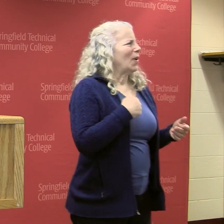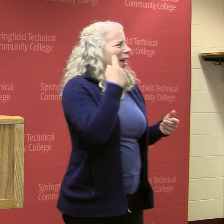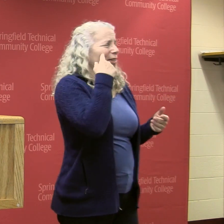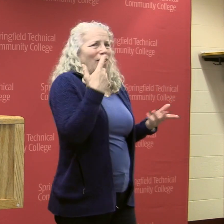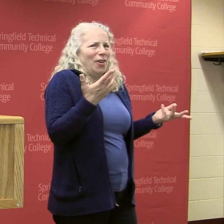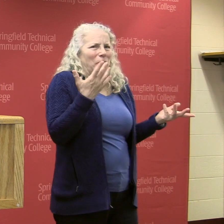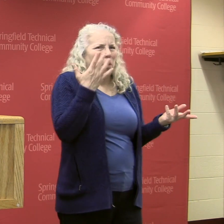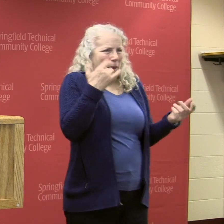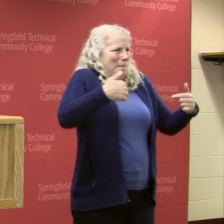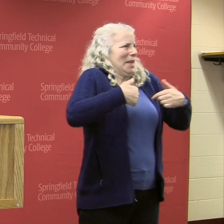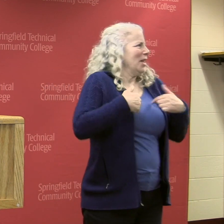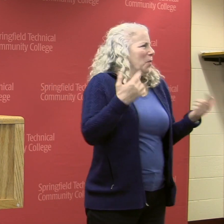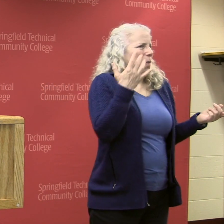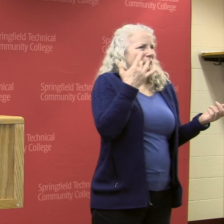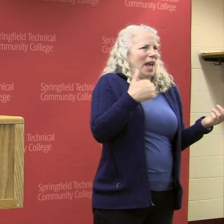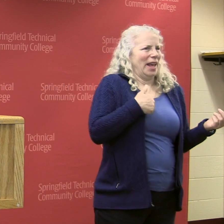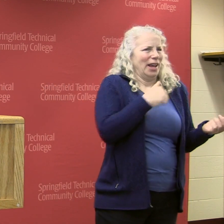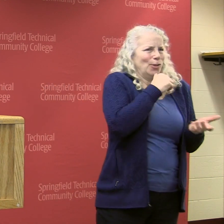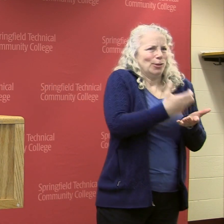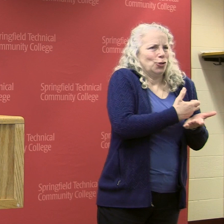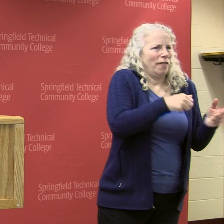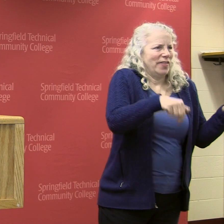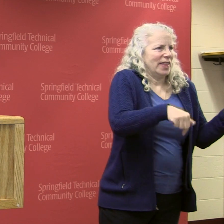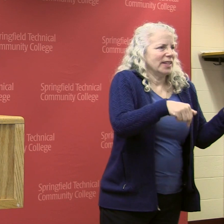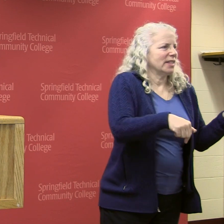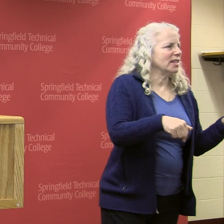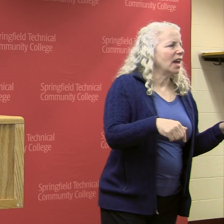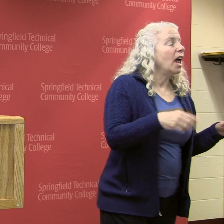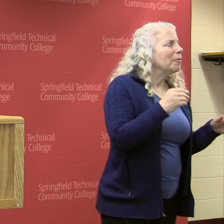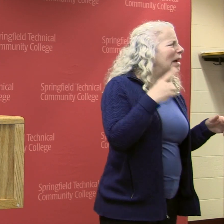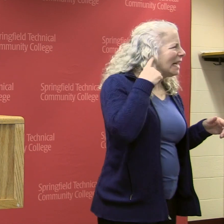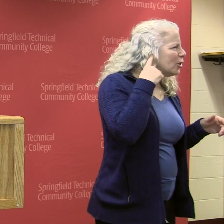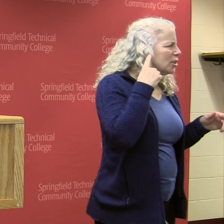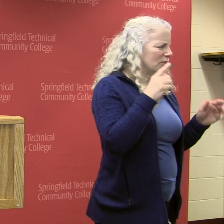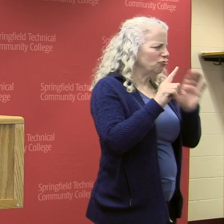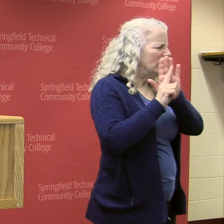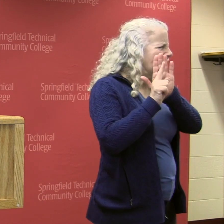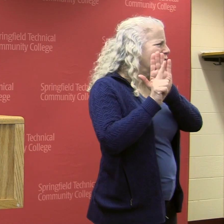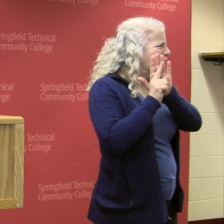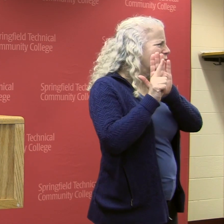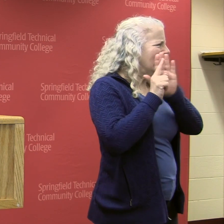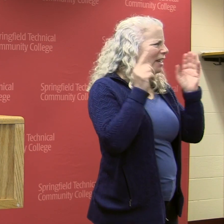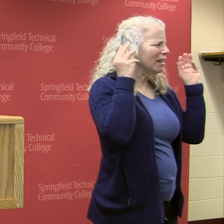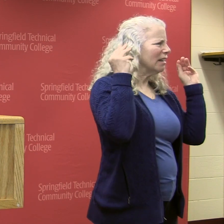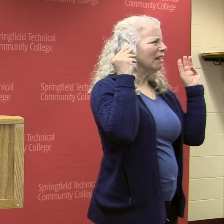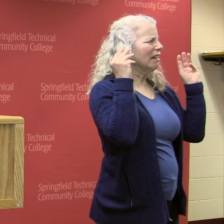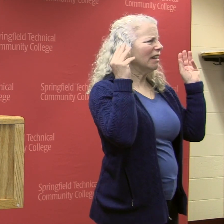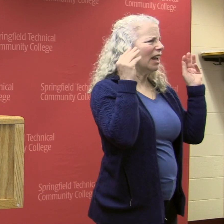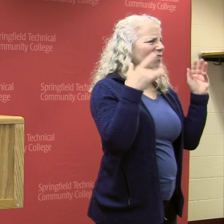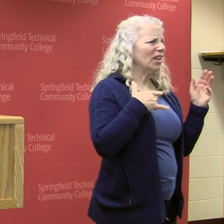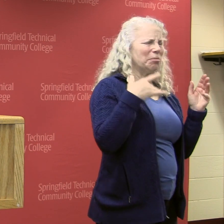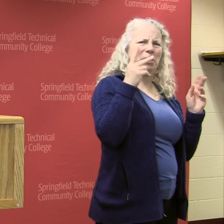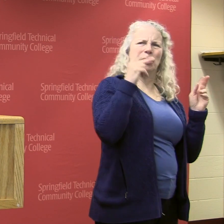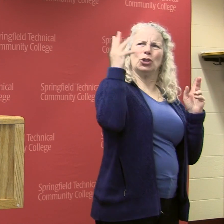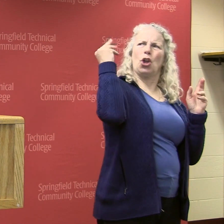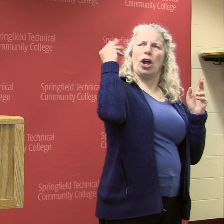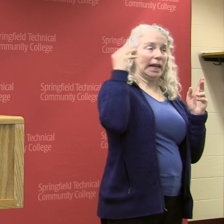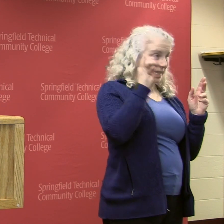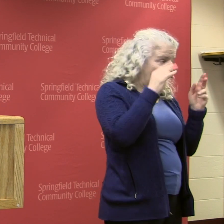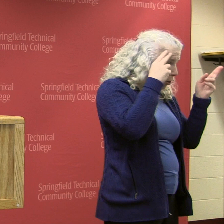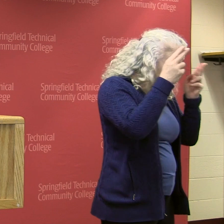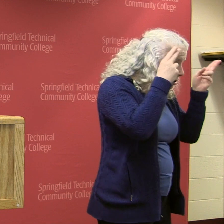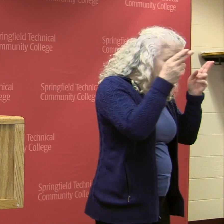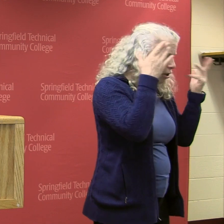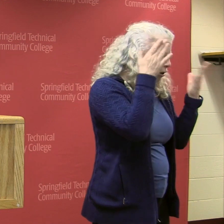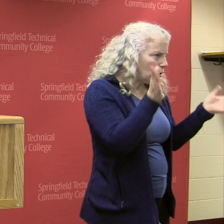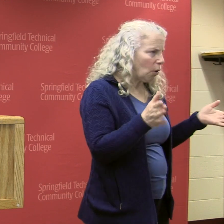deserve this? I could hear ringing in my ears. Someone was talking to me. Am I hallucinating?